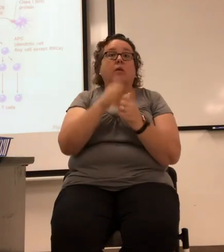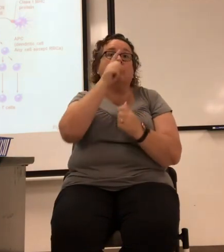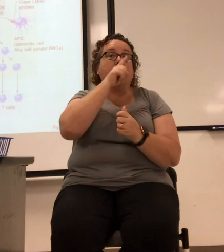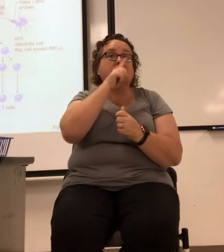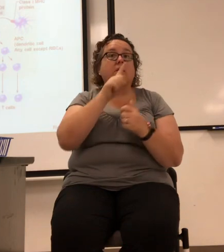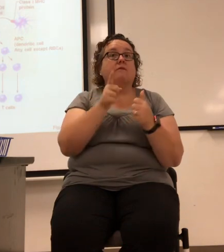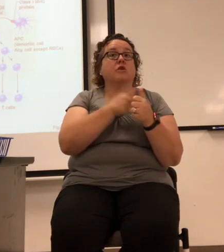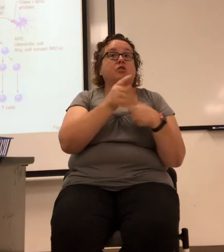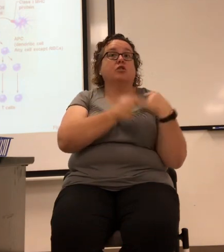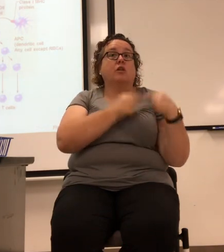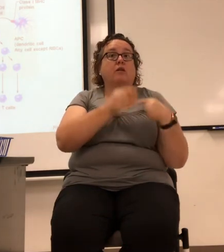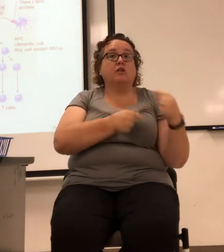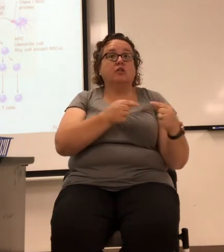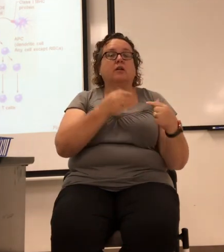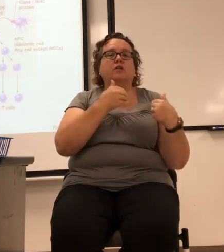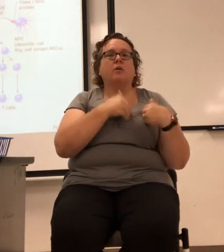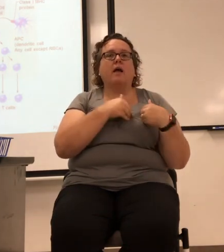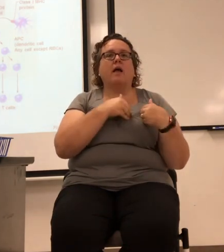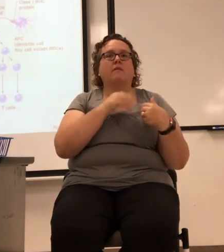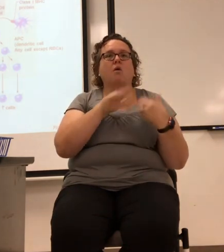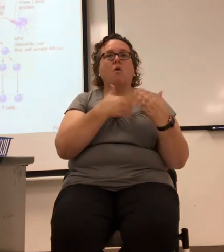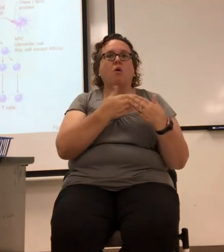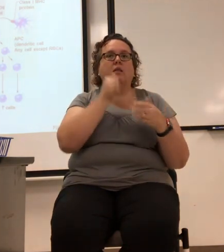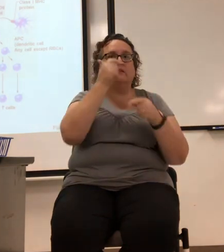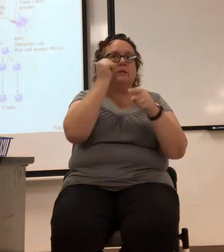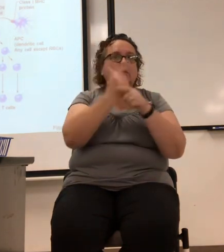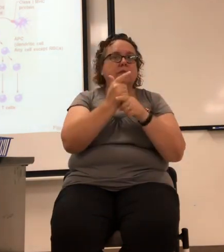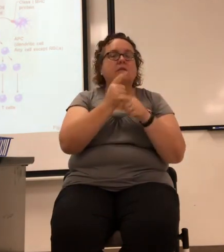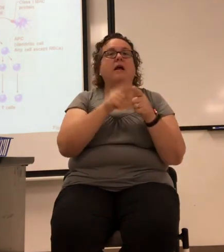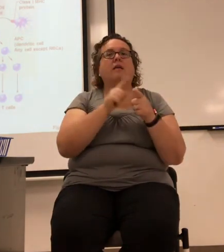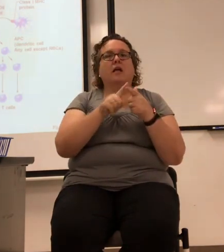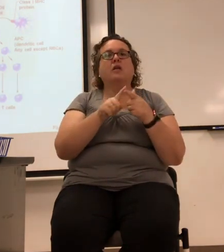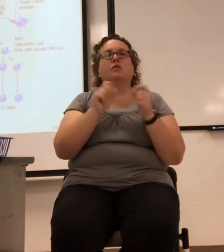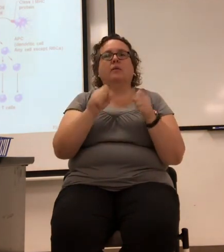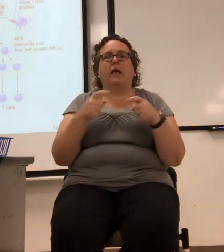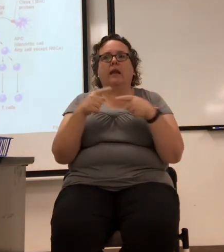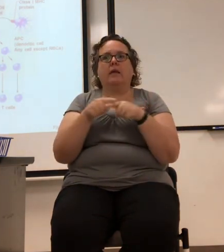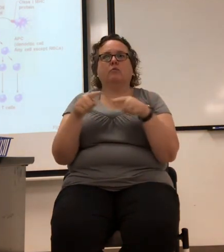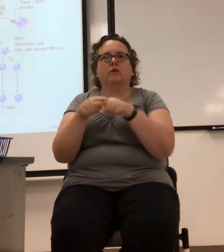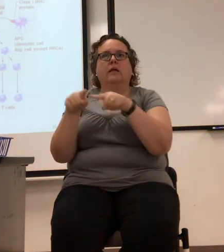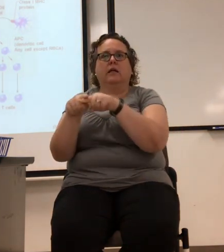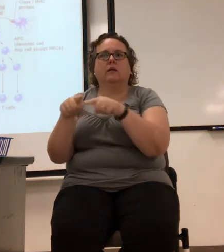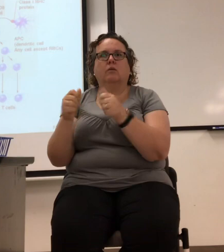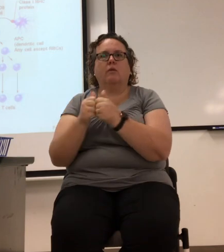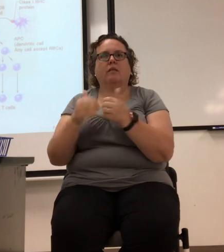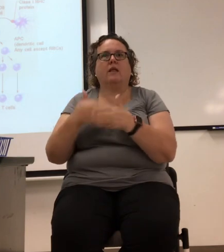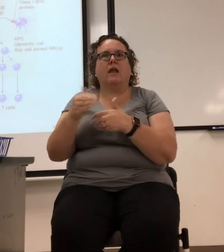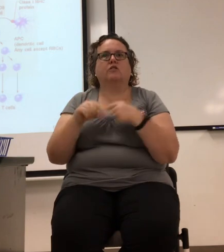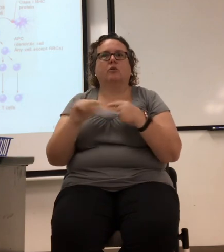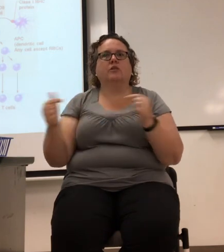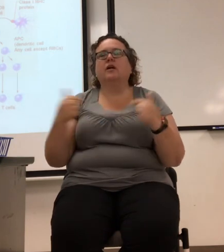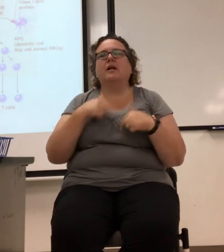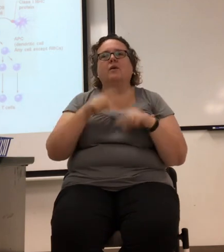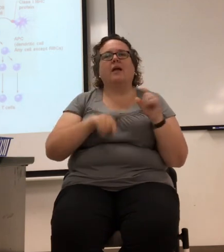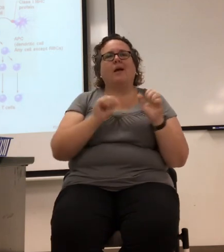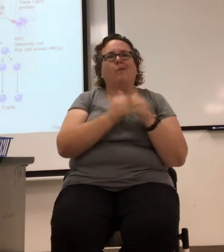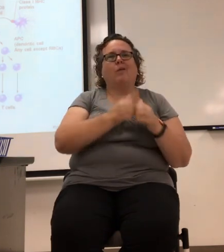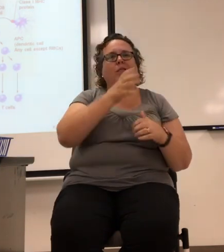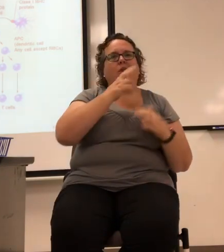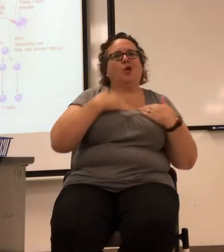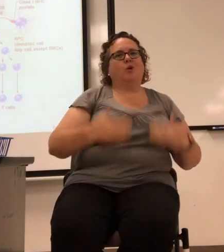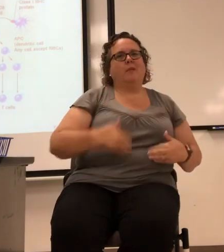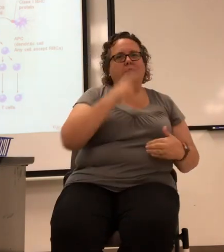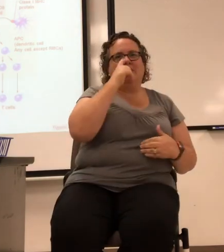you take all the siblings, but then you inbreed those for the next generation. Can't do that with humans, right? It's immoral. But you just